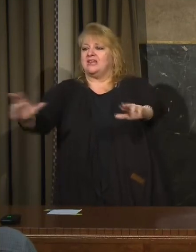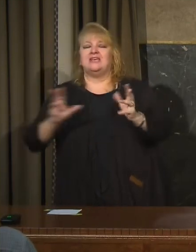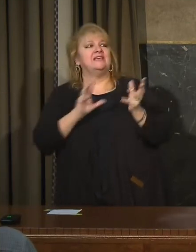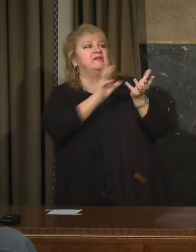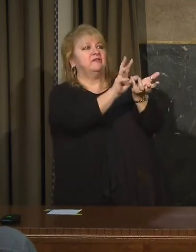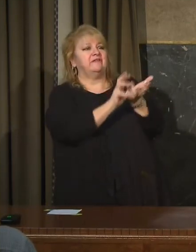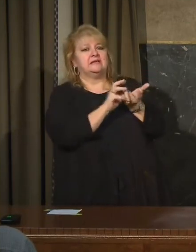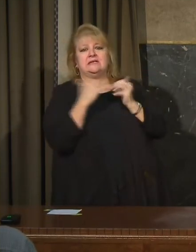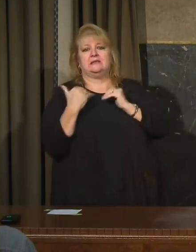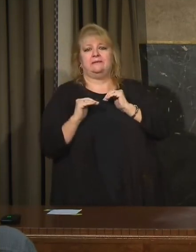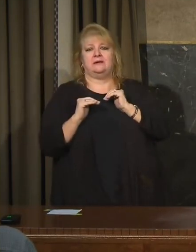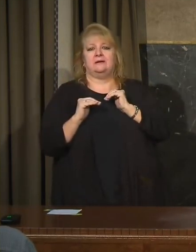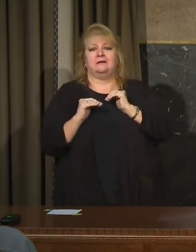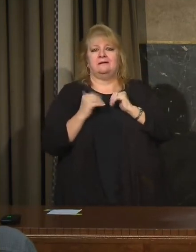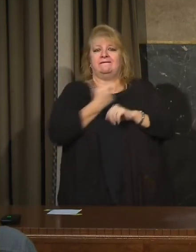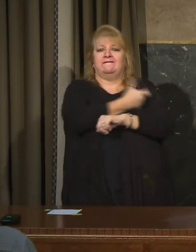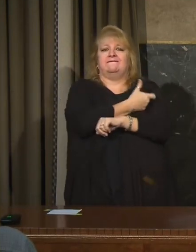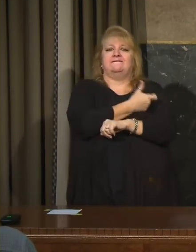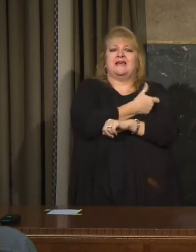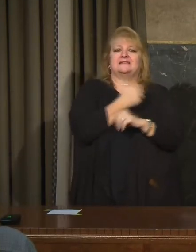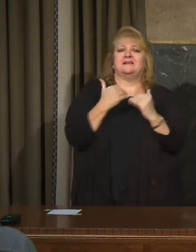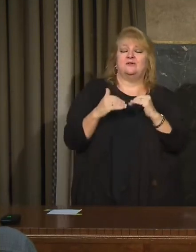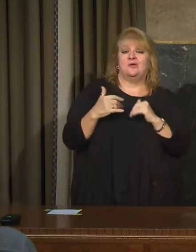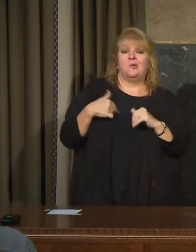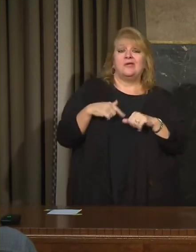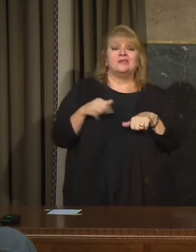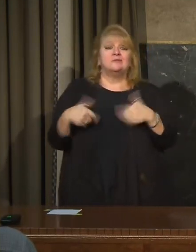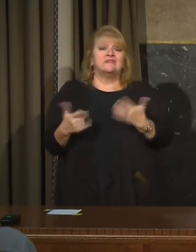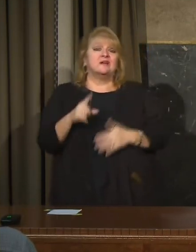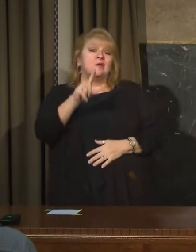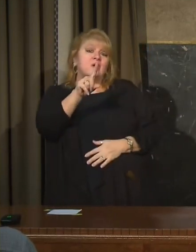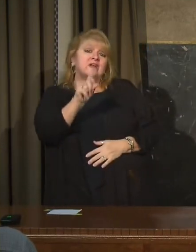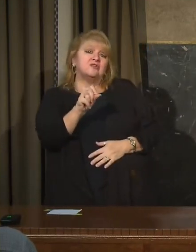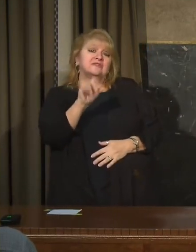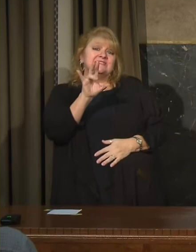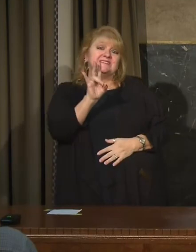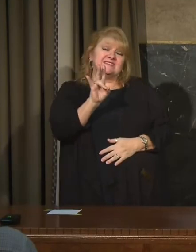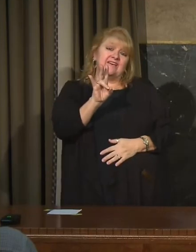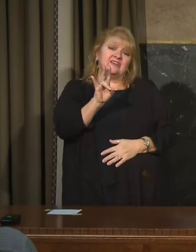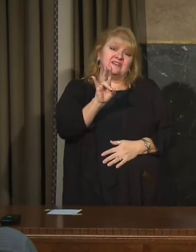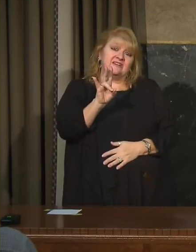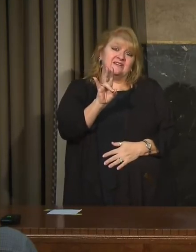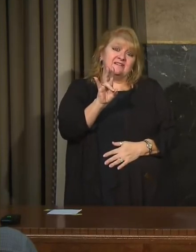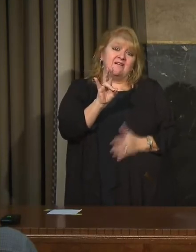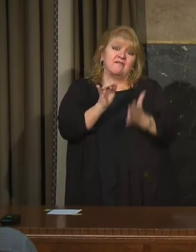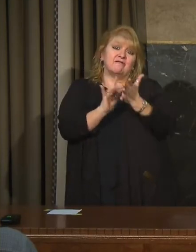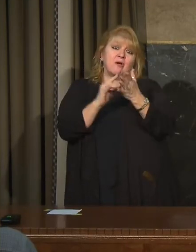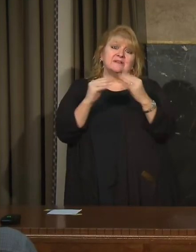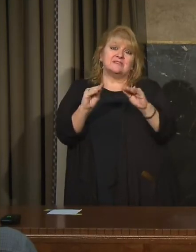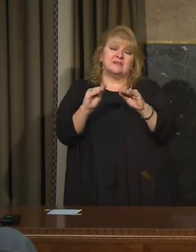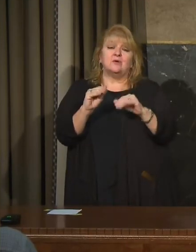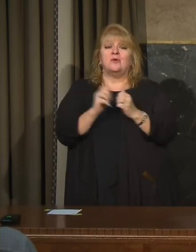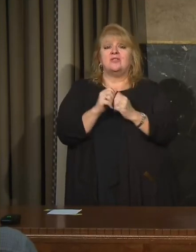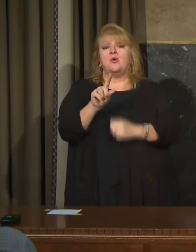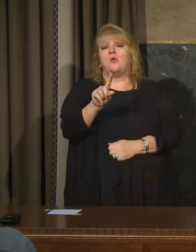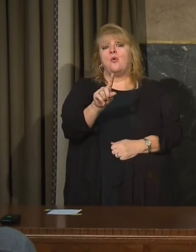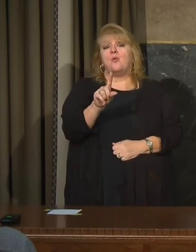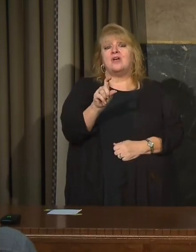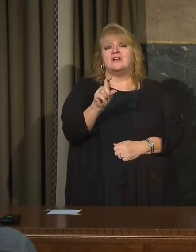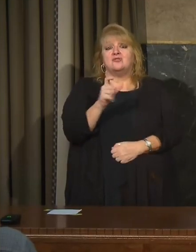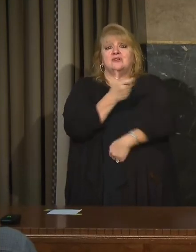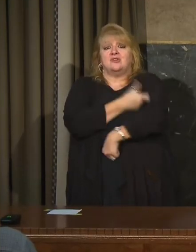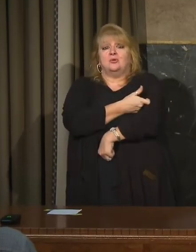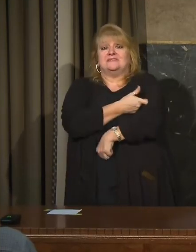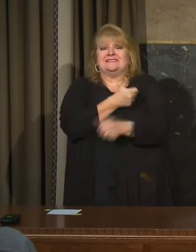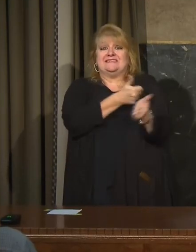limited, and you know, for example, we were able to supply 107 pharmacies with 100 doses apiece, and those pharmacies got booked up, you know, almost